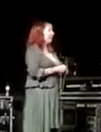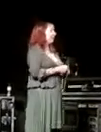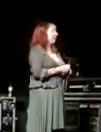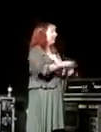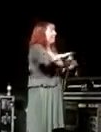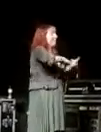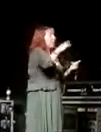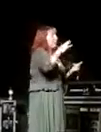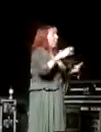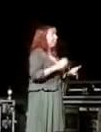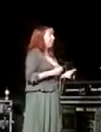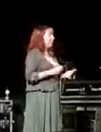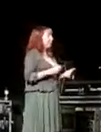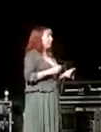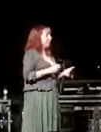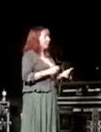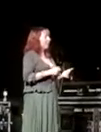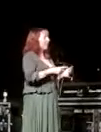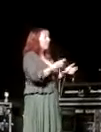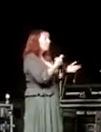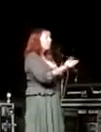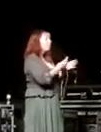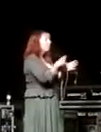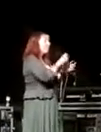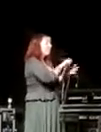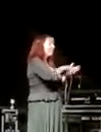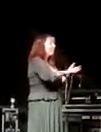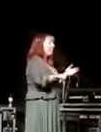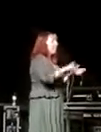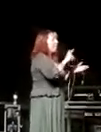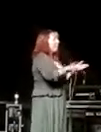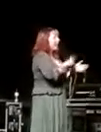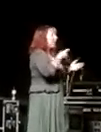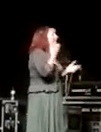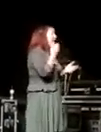In silver, Branscombe Vale Mild.